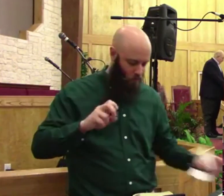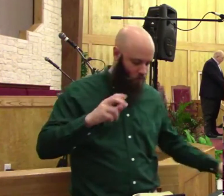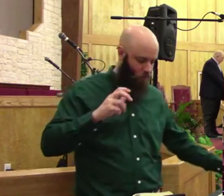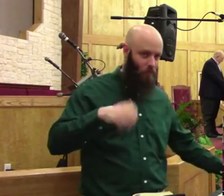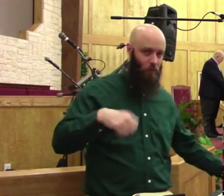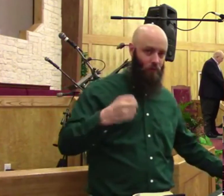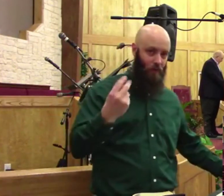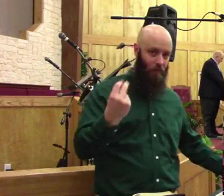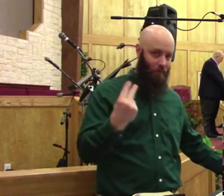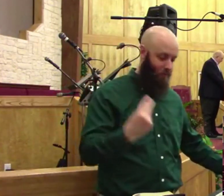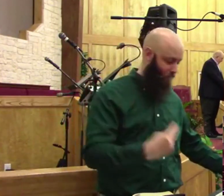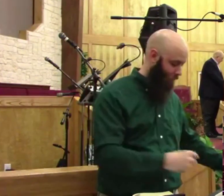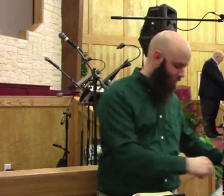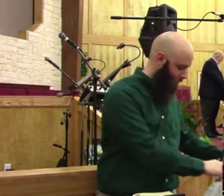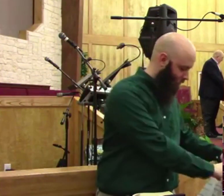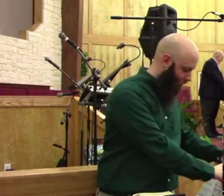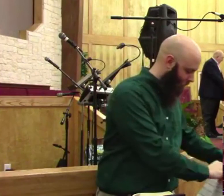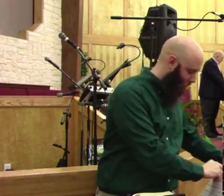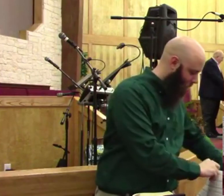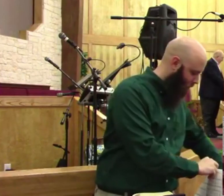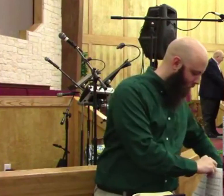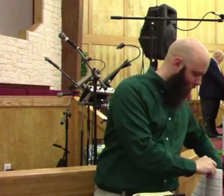chapter 12.